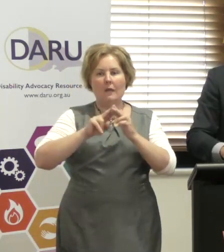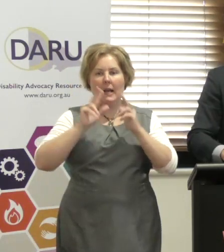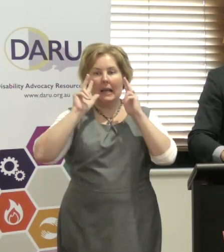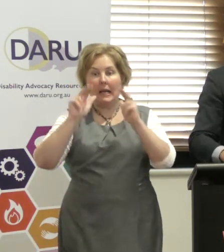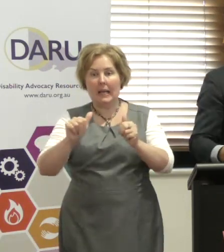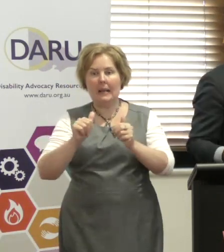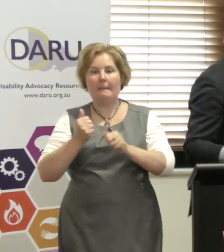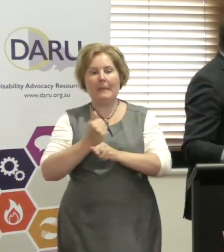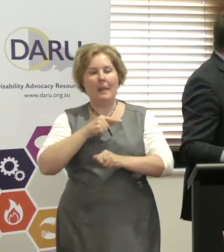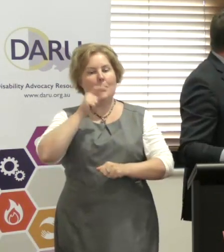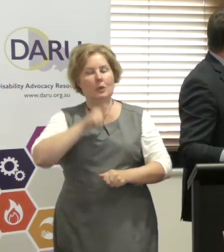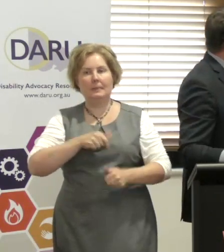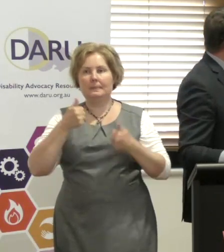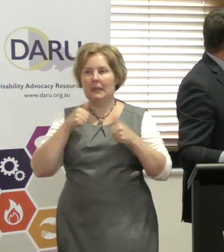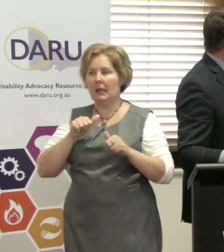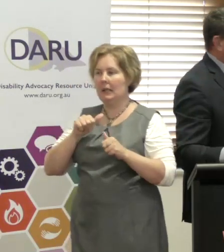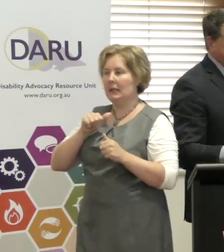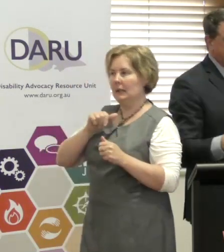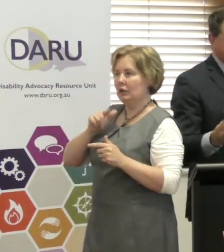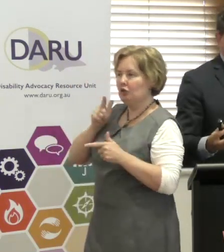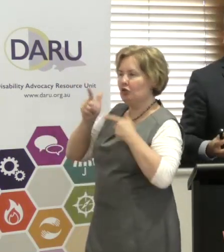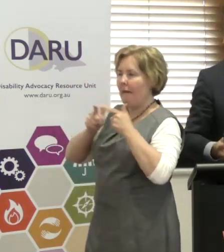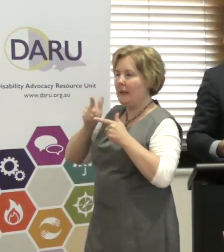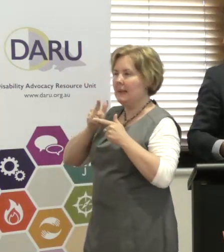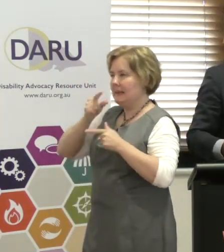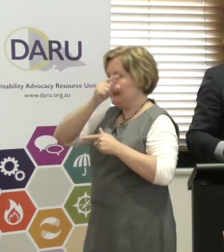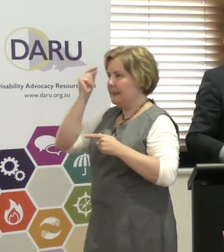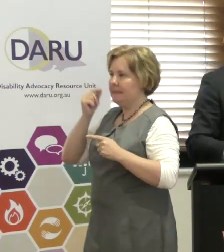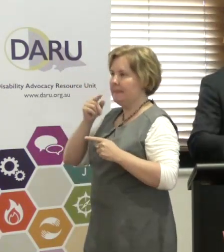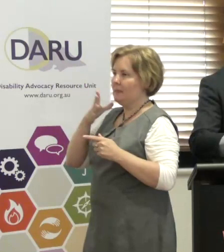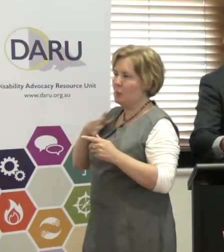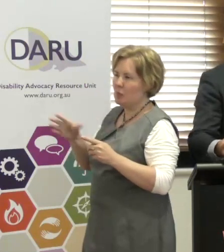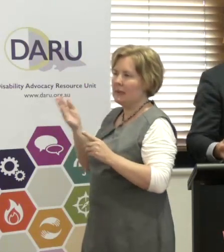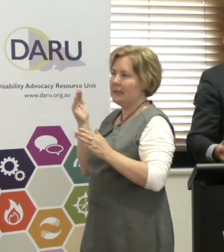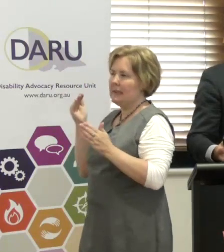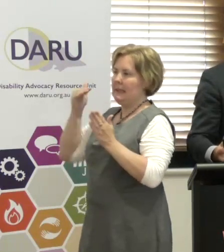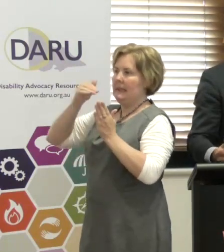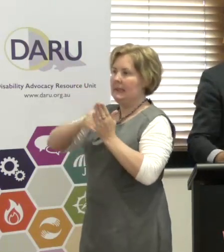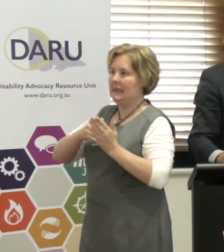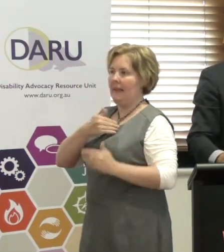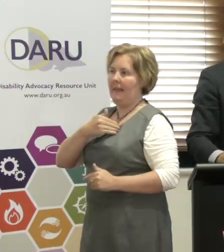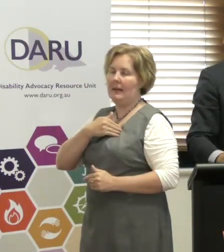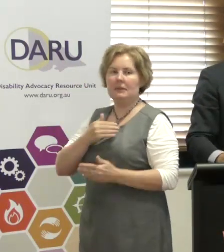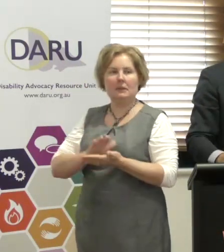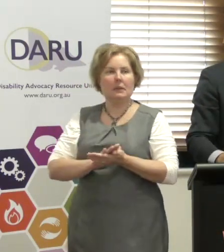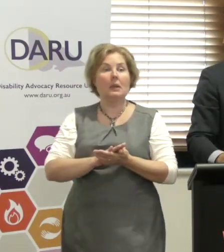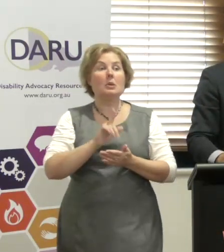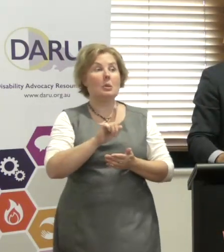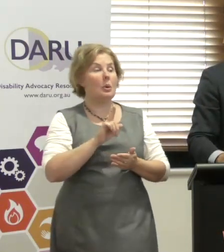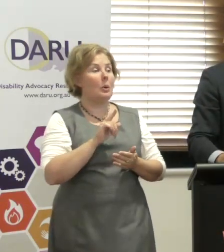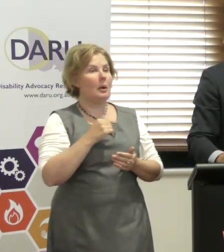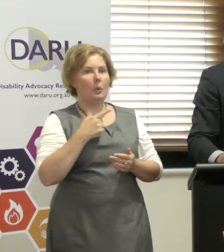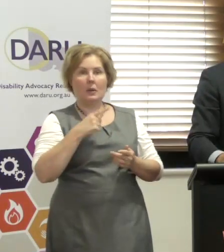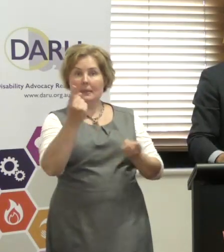to? So I always close off to say, look, for whatever reason you came here today, every one of you have